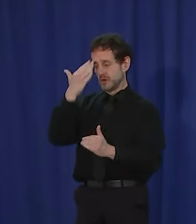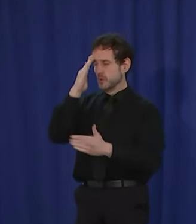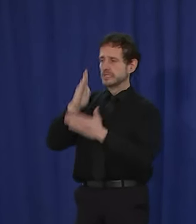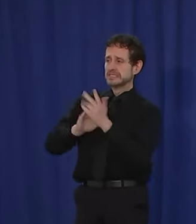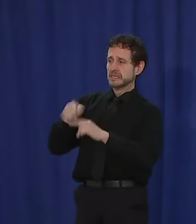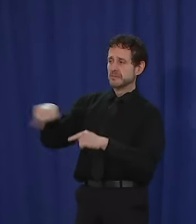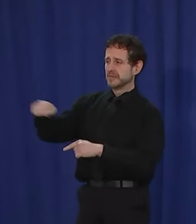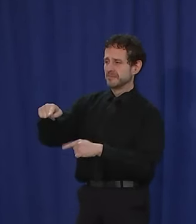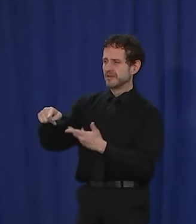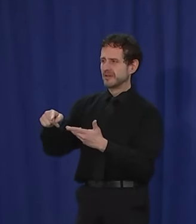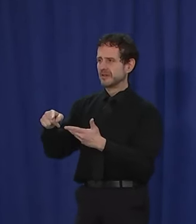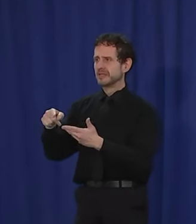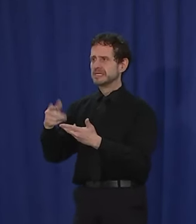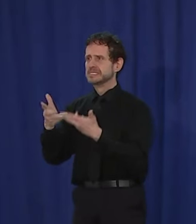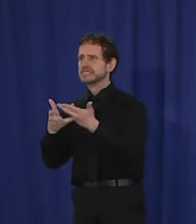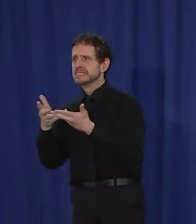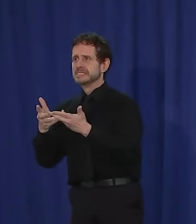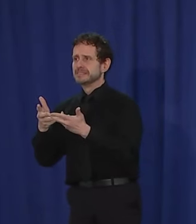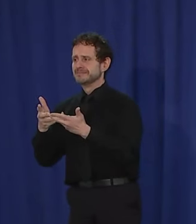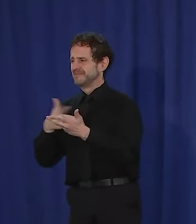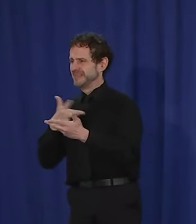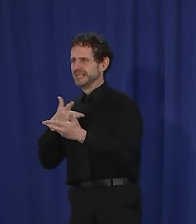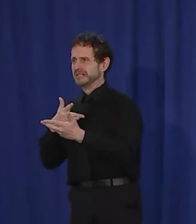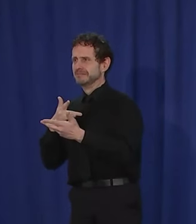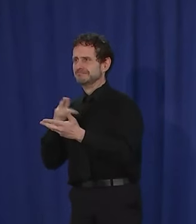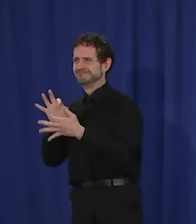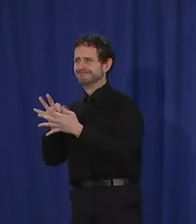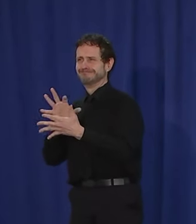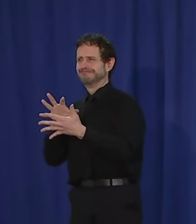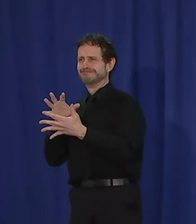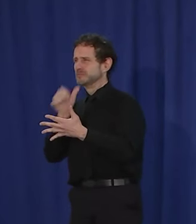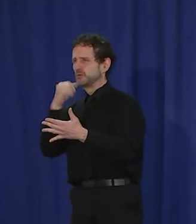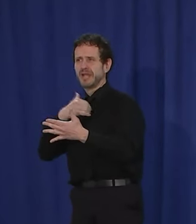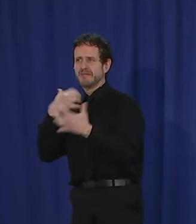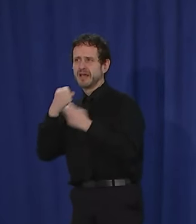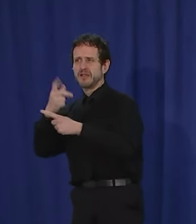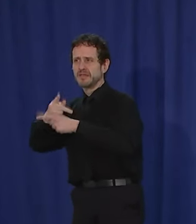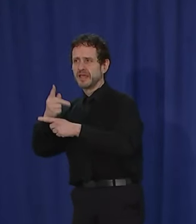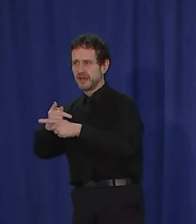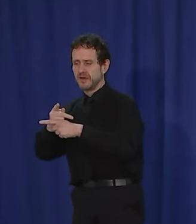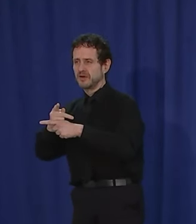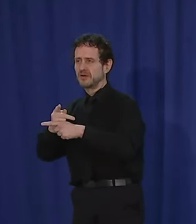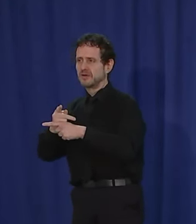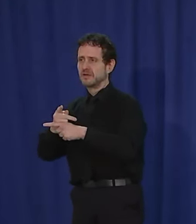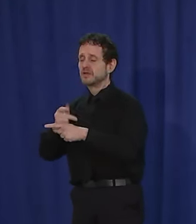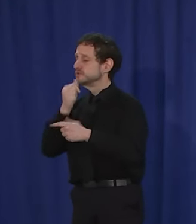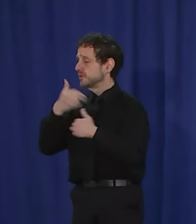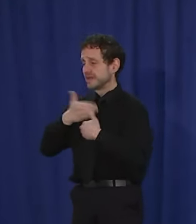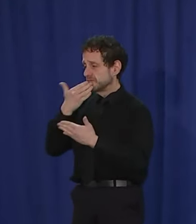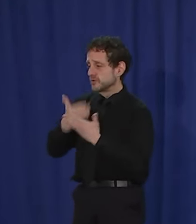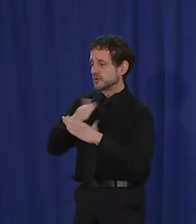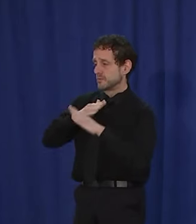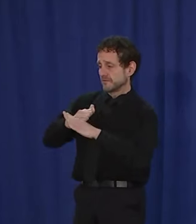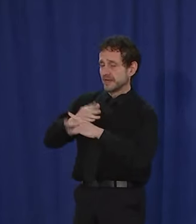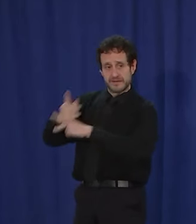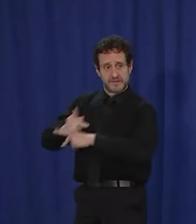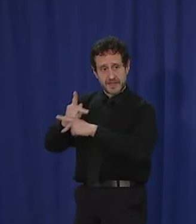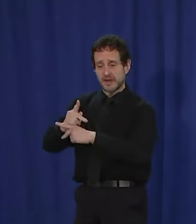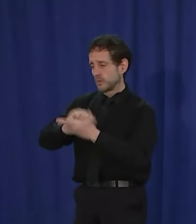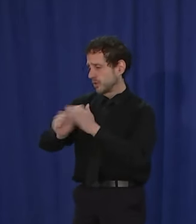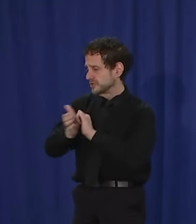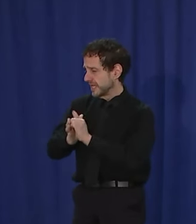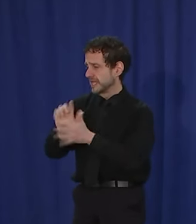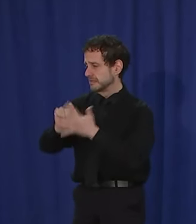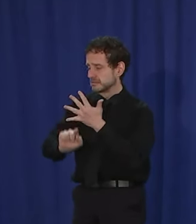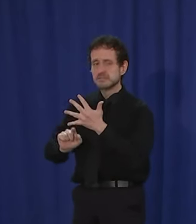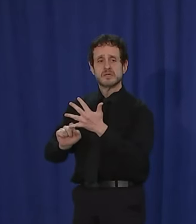the same kind of opportunity to get connected up with the health system, to practice preventative care, that's an